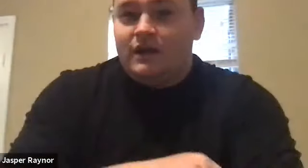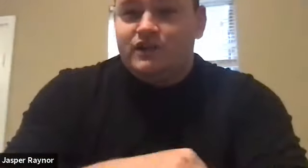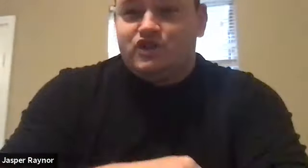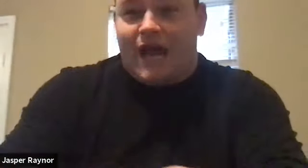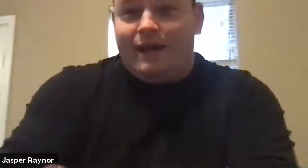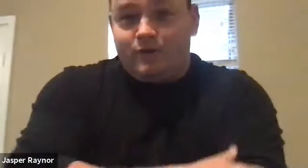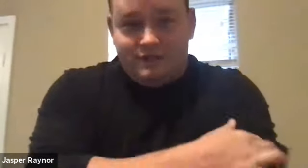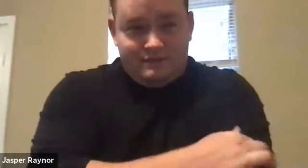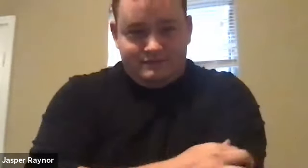Child.